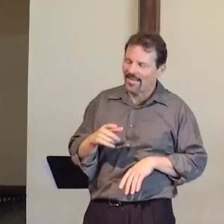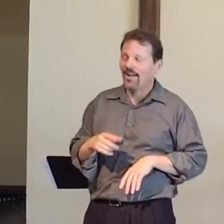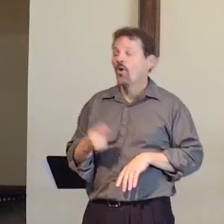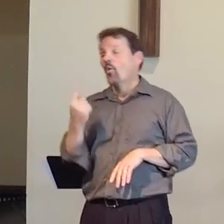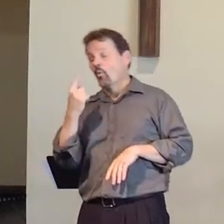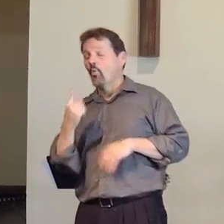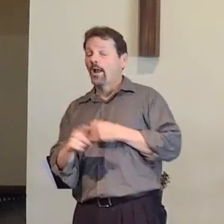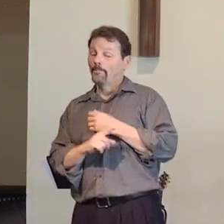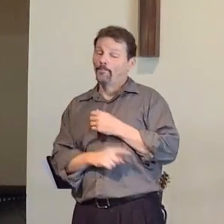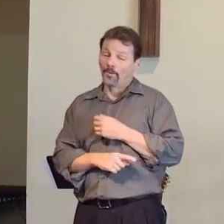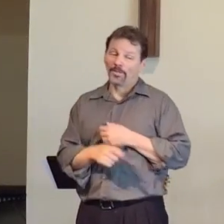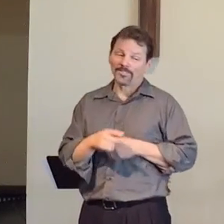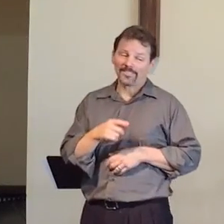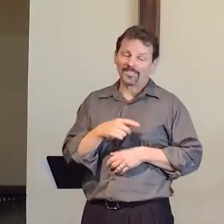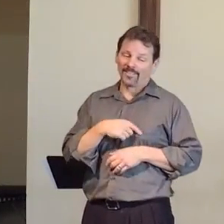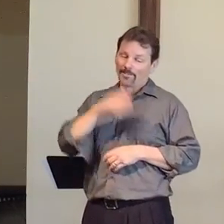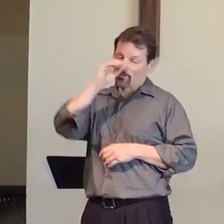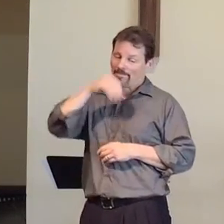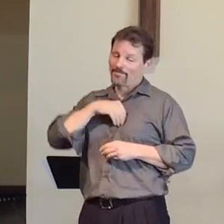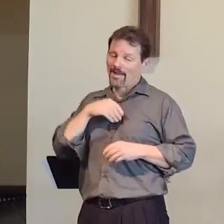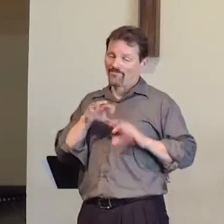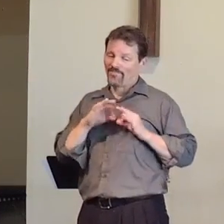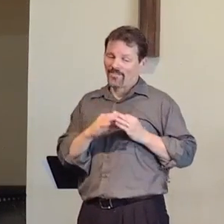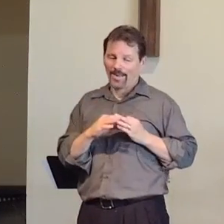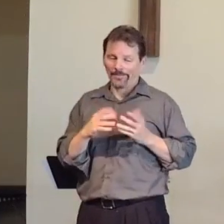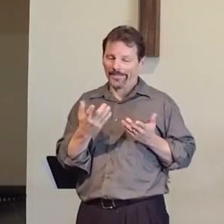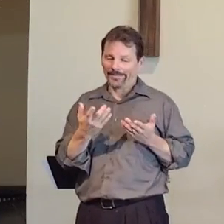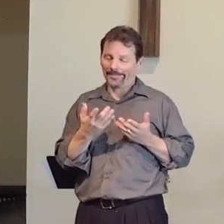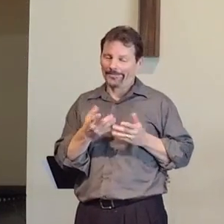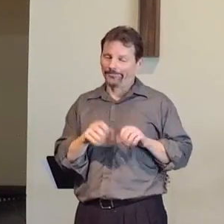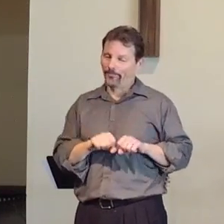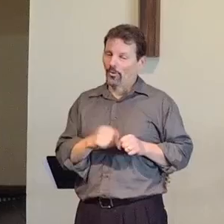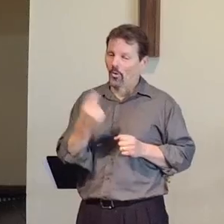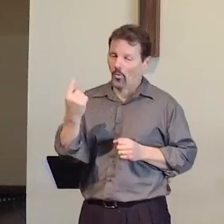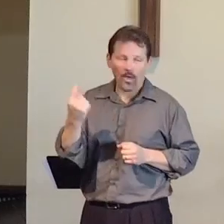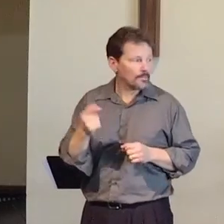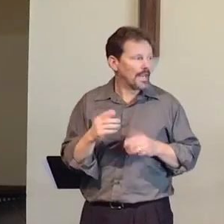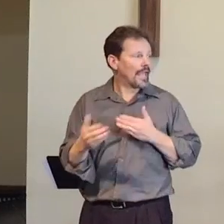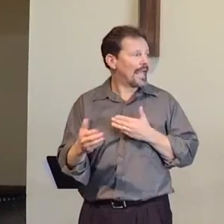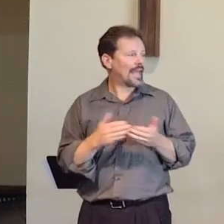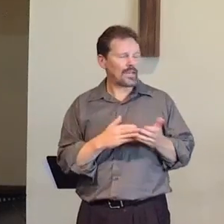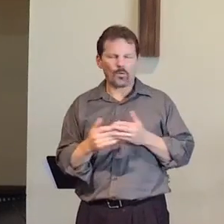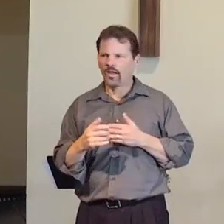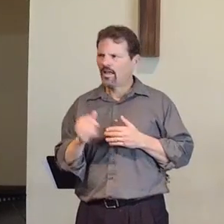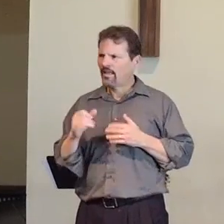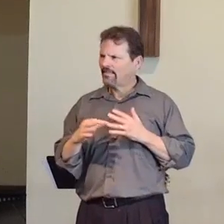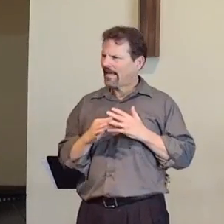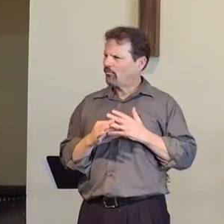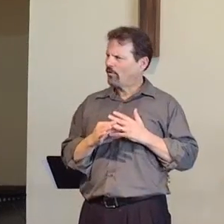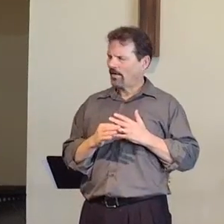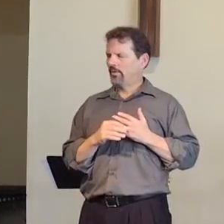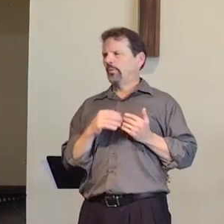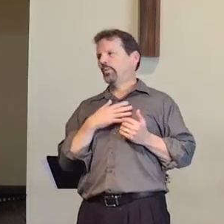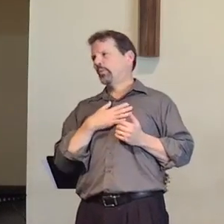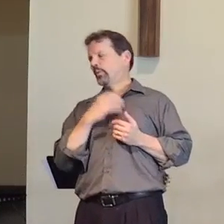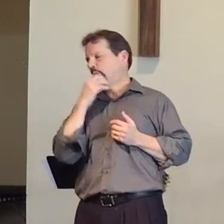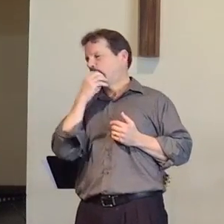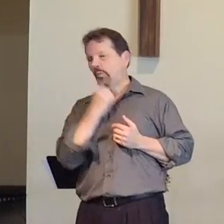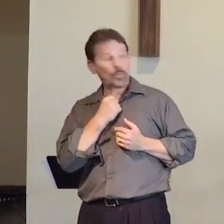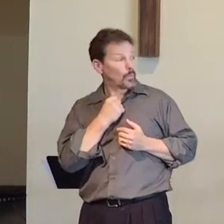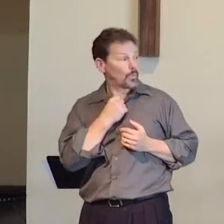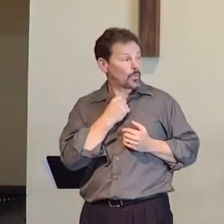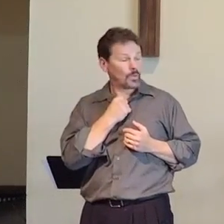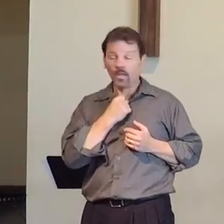survived. So, what does this say, right? I have to get you the inscription because I can't even read it